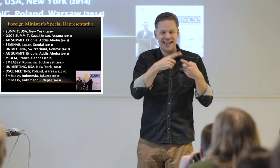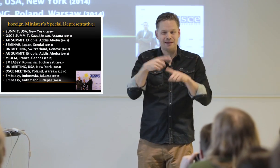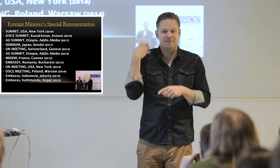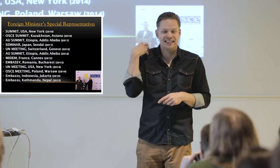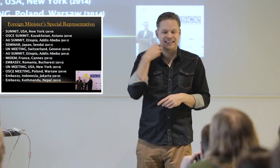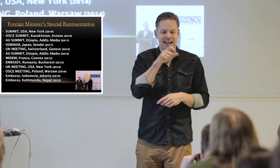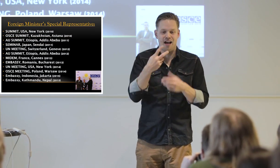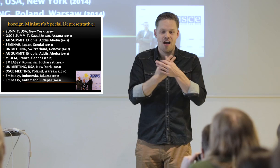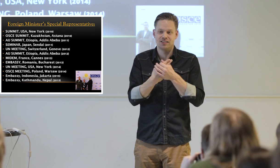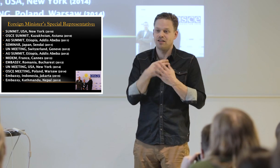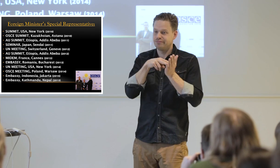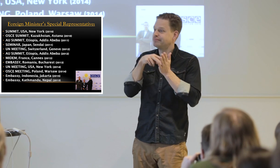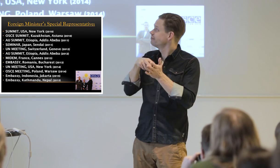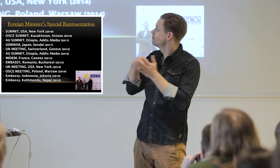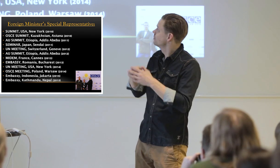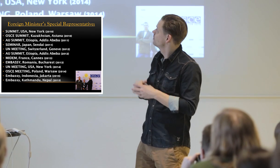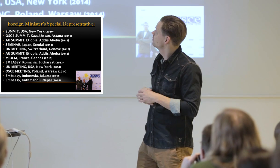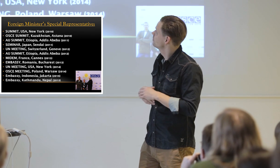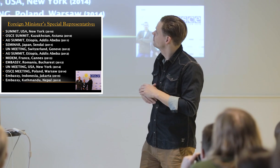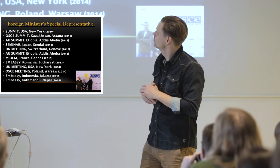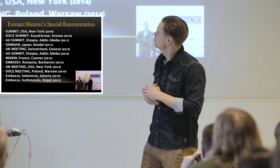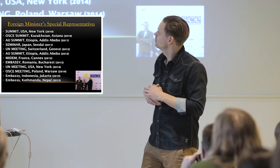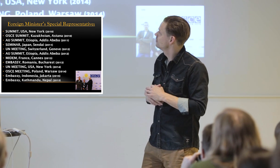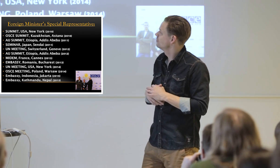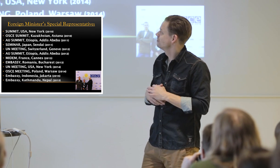These are the places that I've been with the minister.